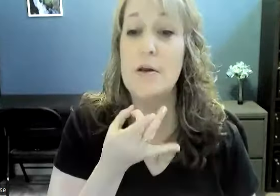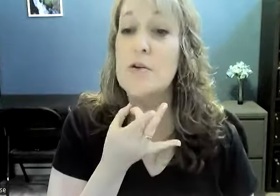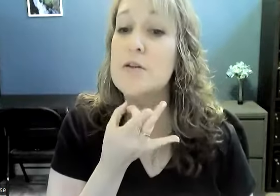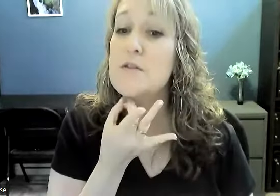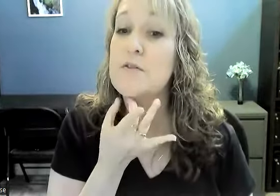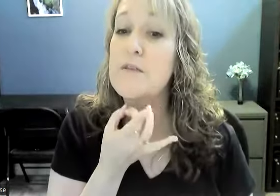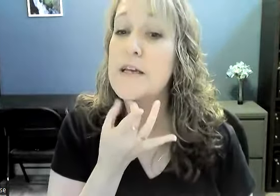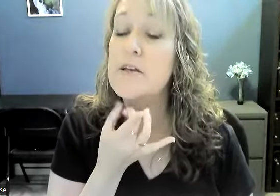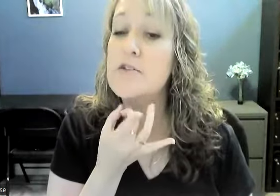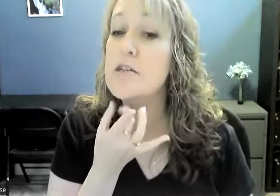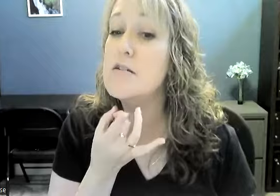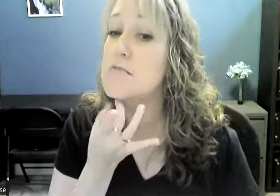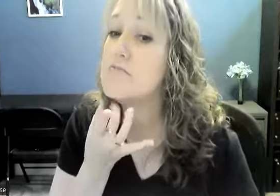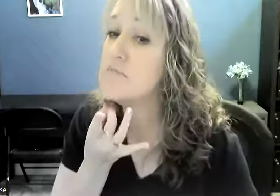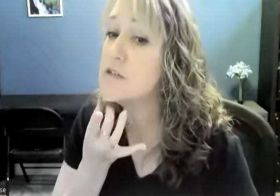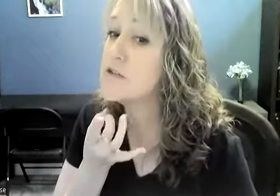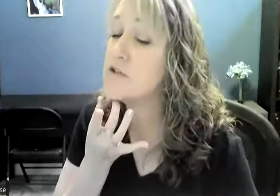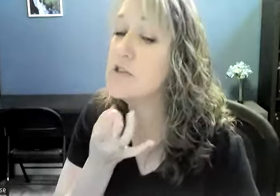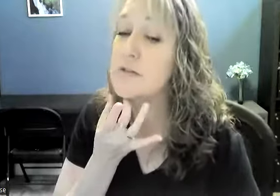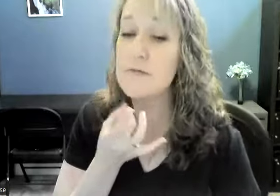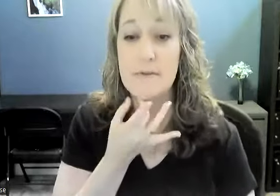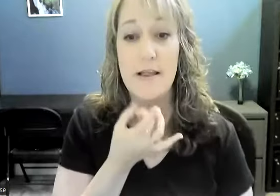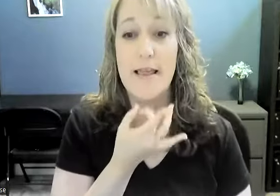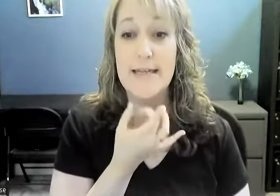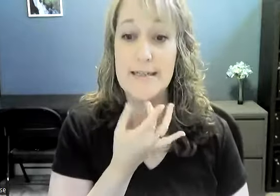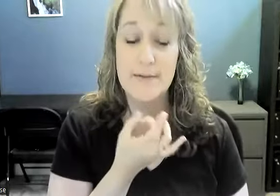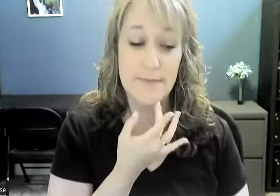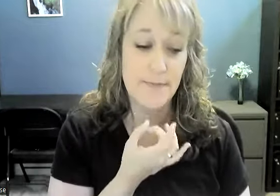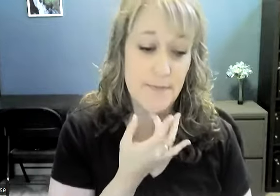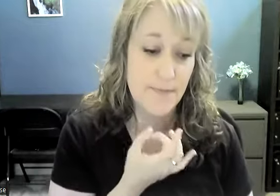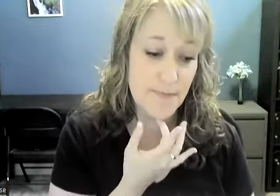you're going to flick your chin under your chin. Lights.